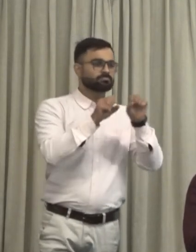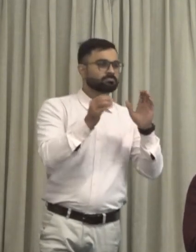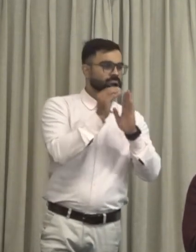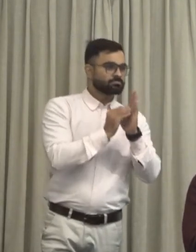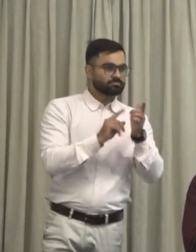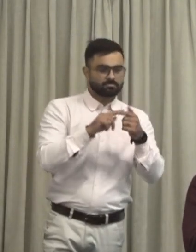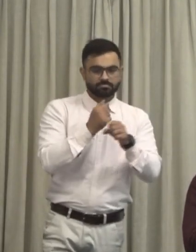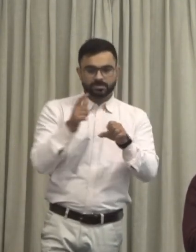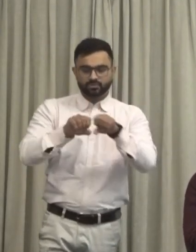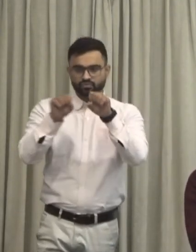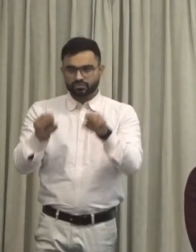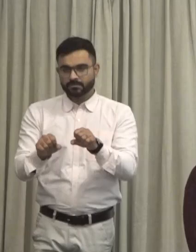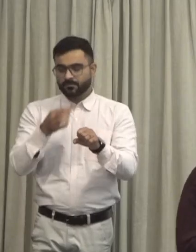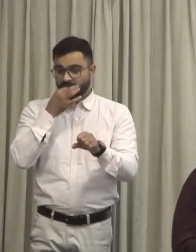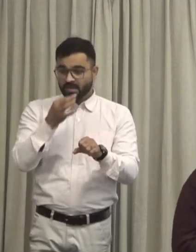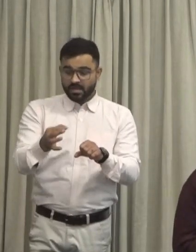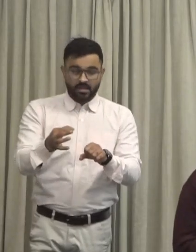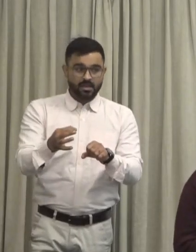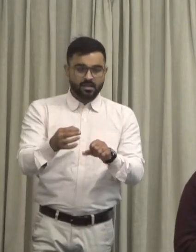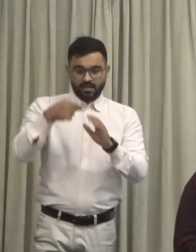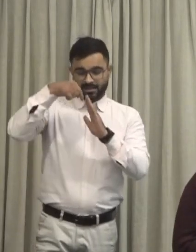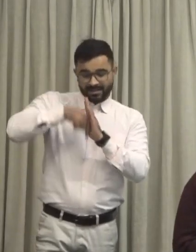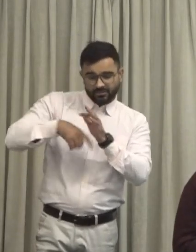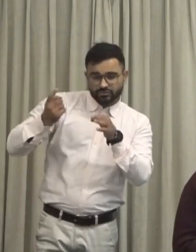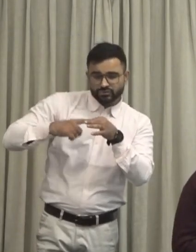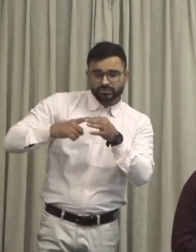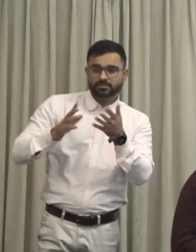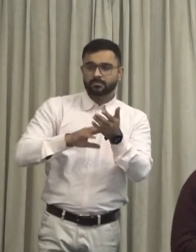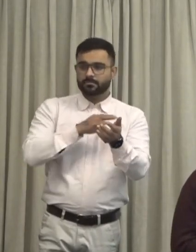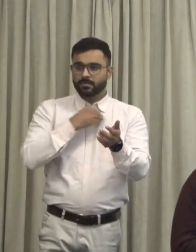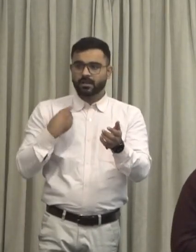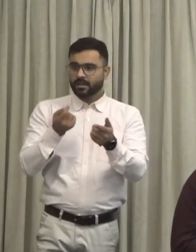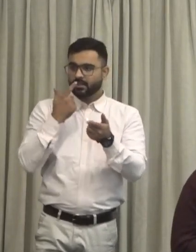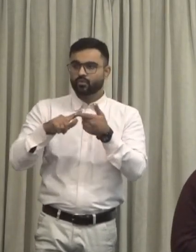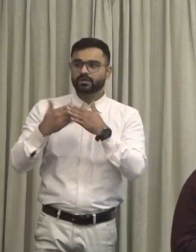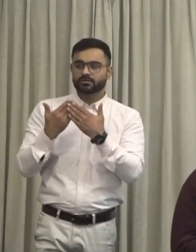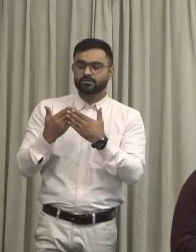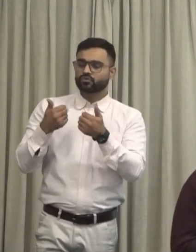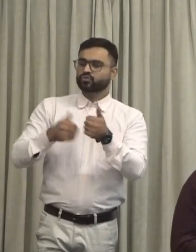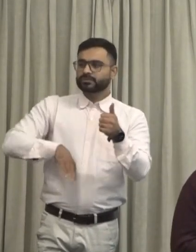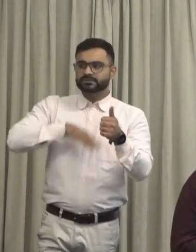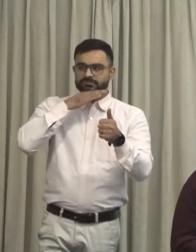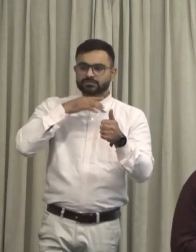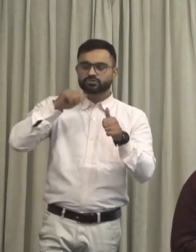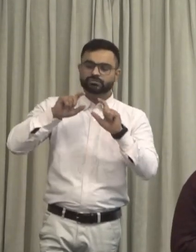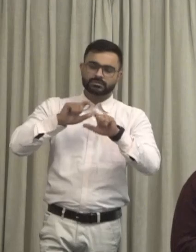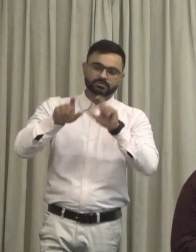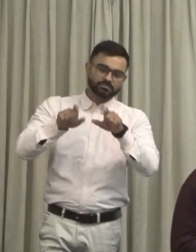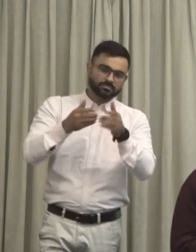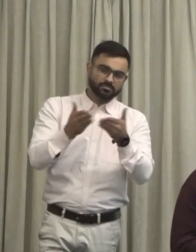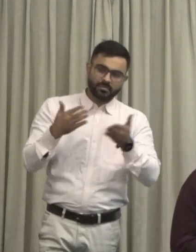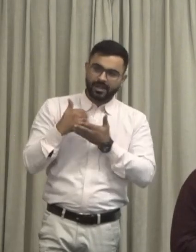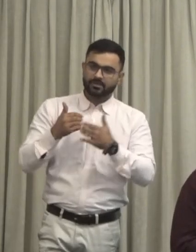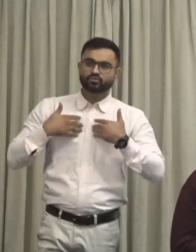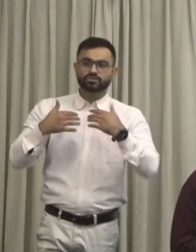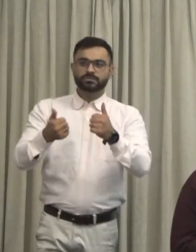legal system as well. And we have to ask deeper questions. We have to ask, is our medical education good enough to take care of our people? Is our health